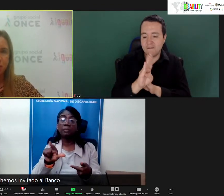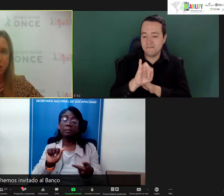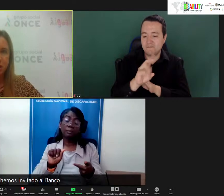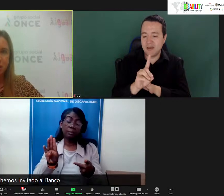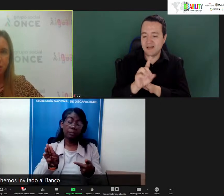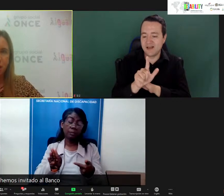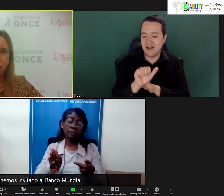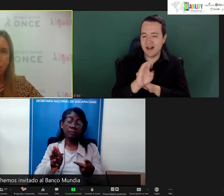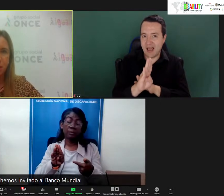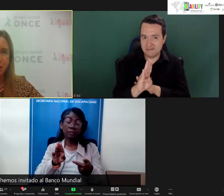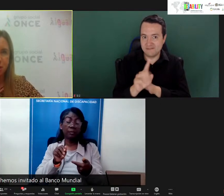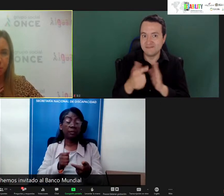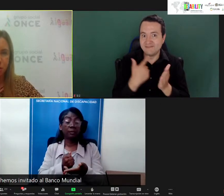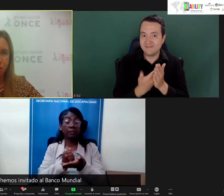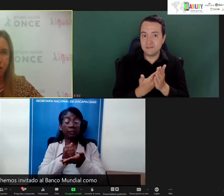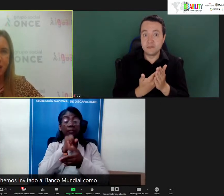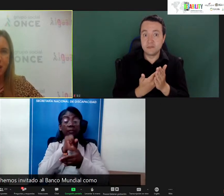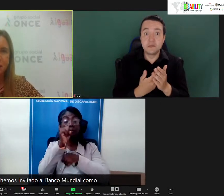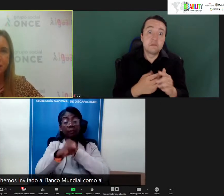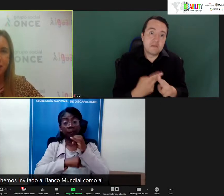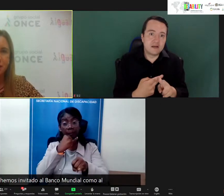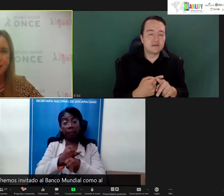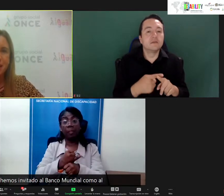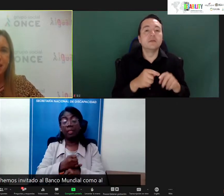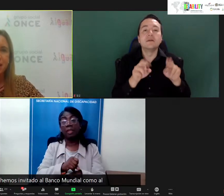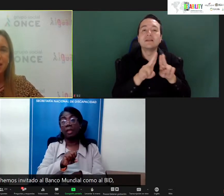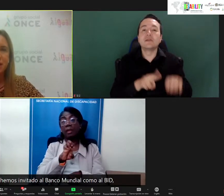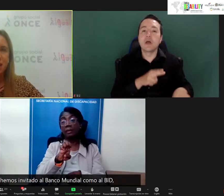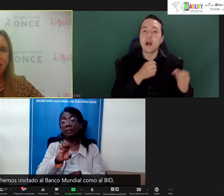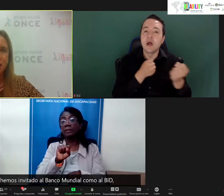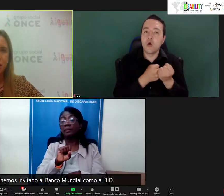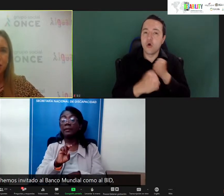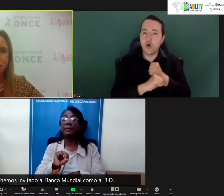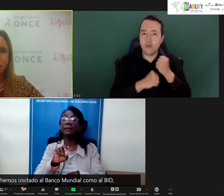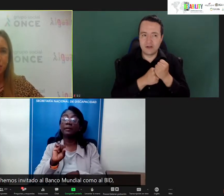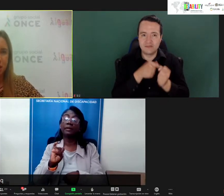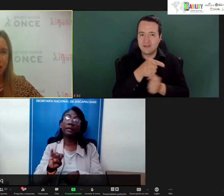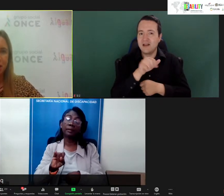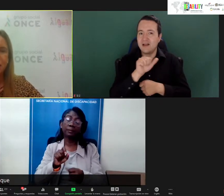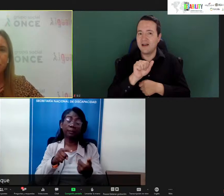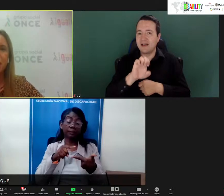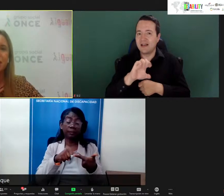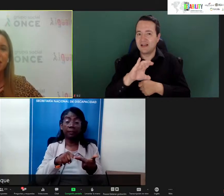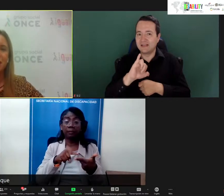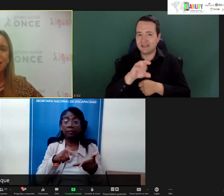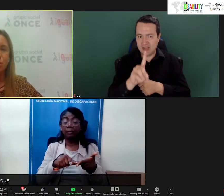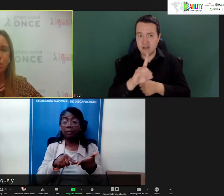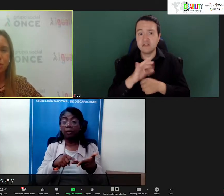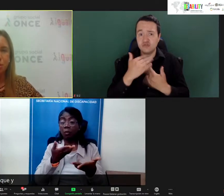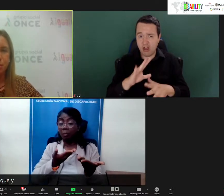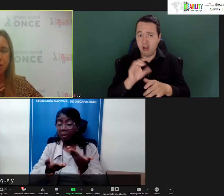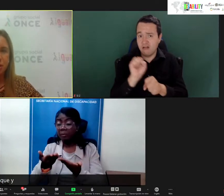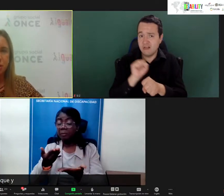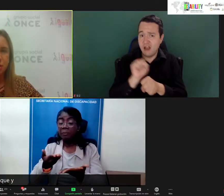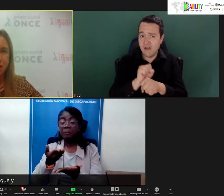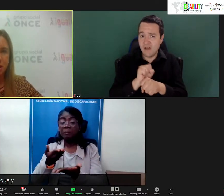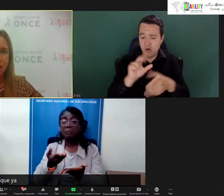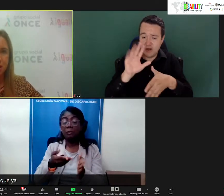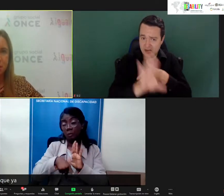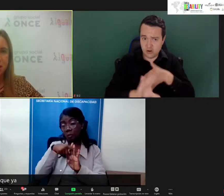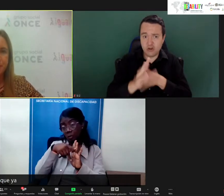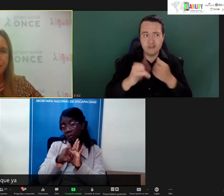idb lab and also the scope of the international cooperation as the one that said would that work in the region and just